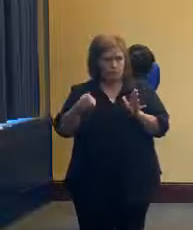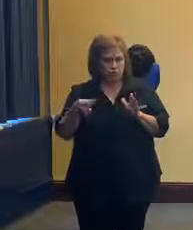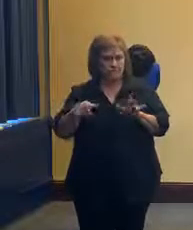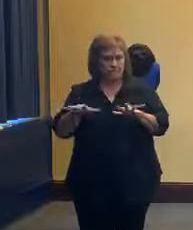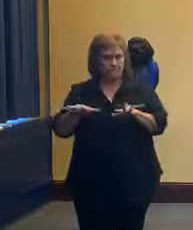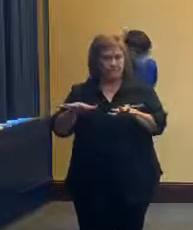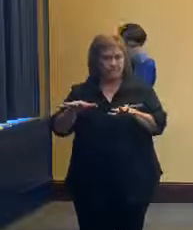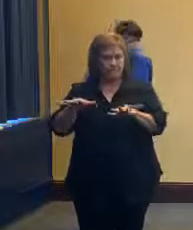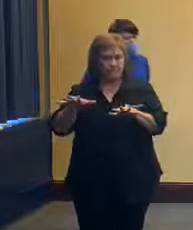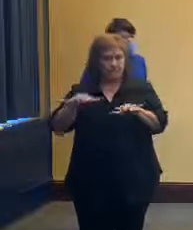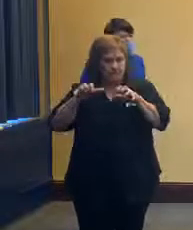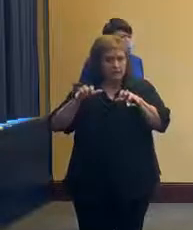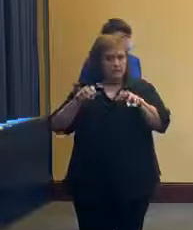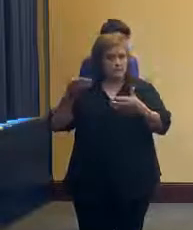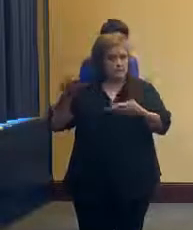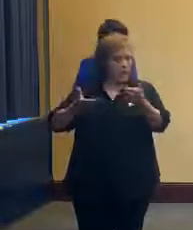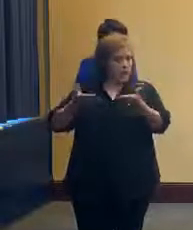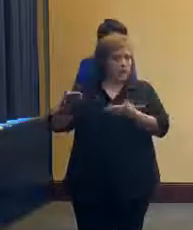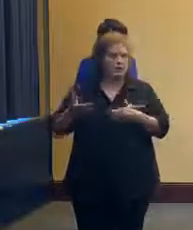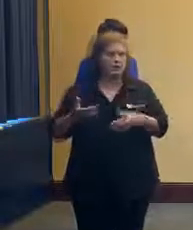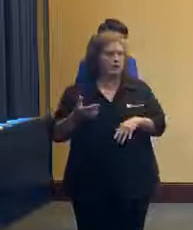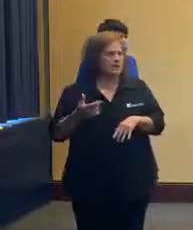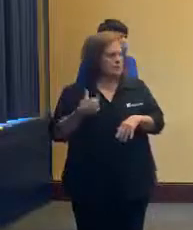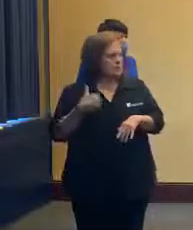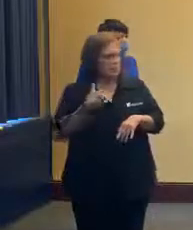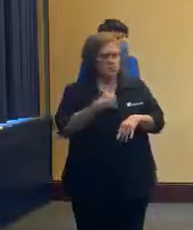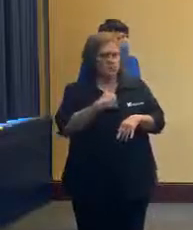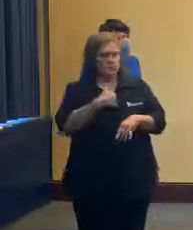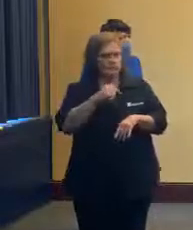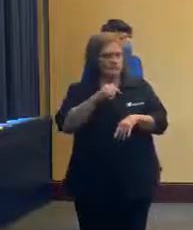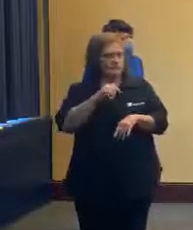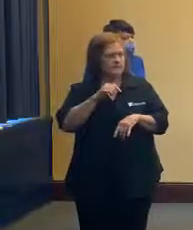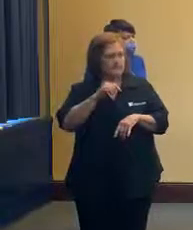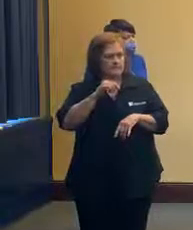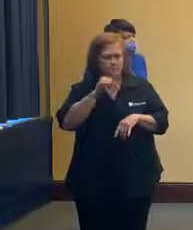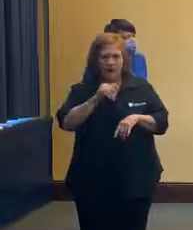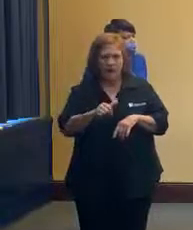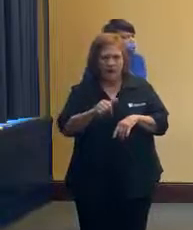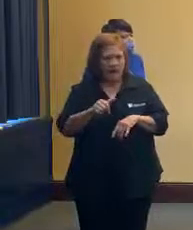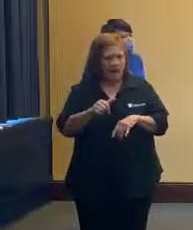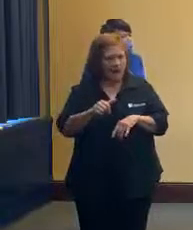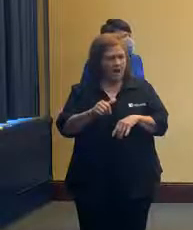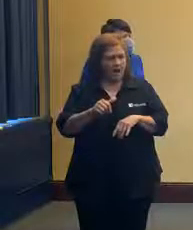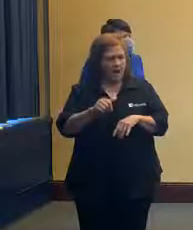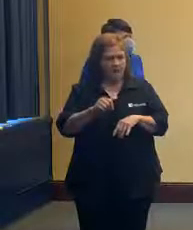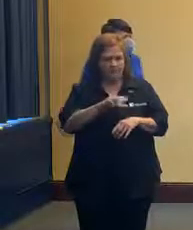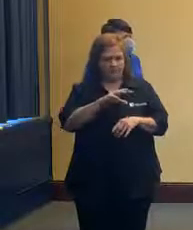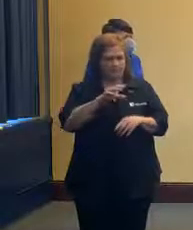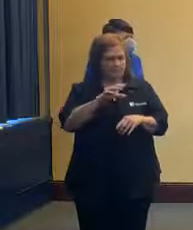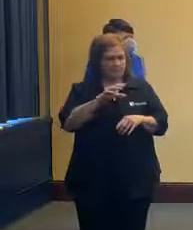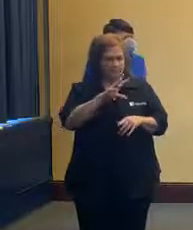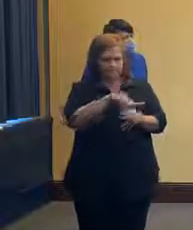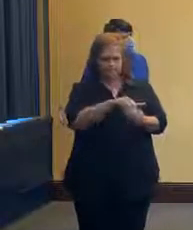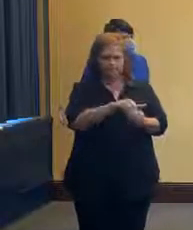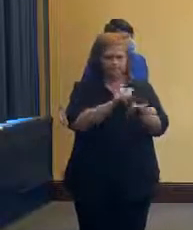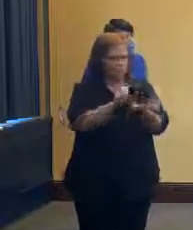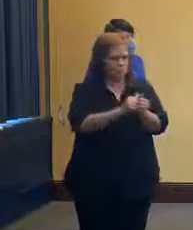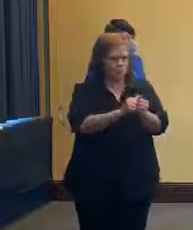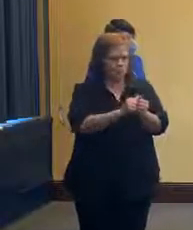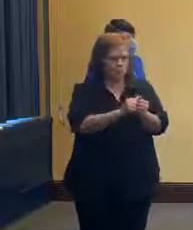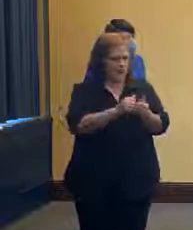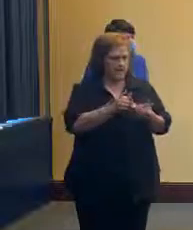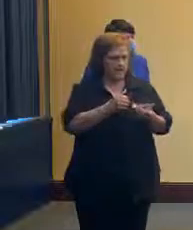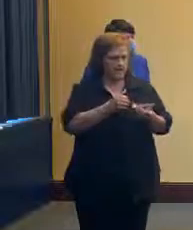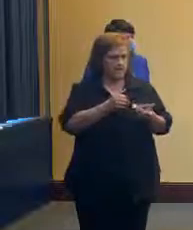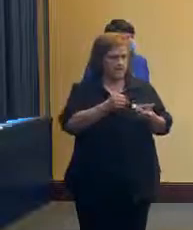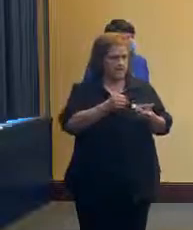essentially? We have not factored in layoffs, furloughs. We've done the analysis, right? And